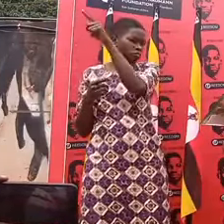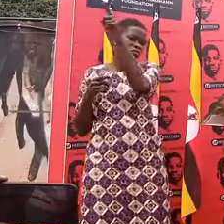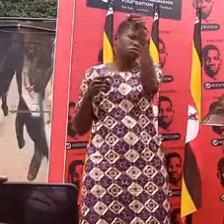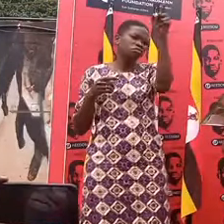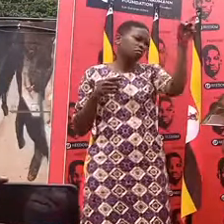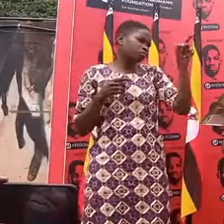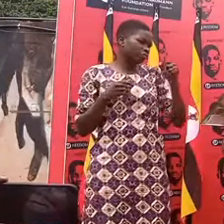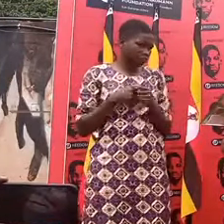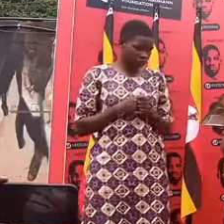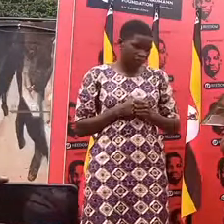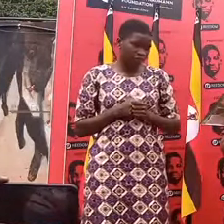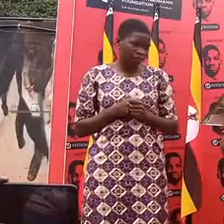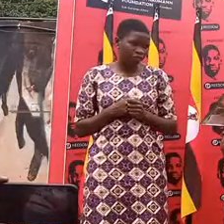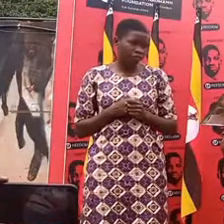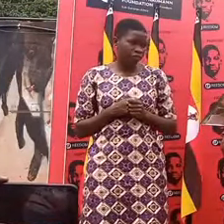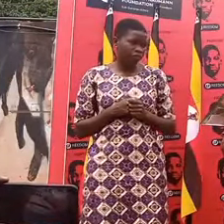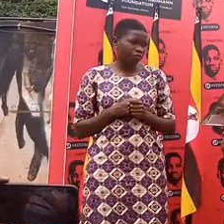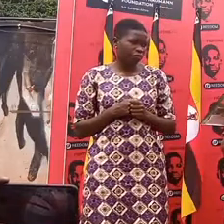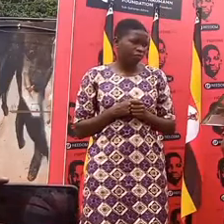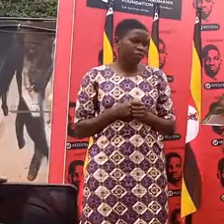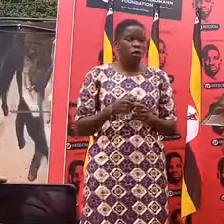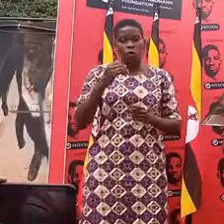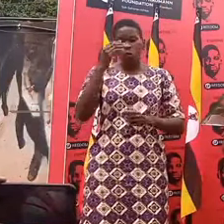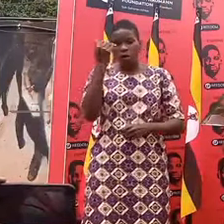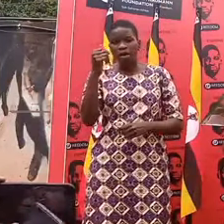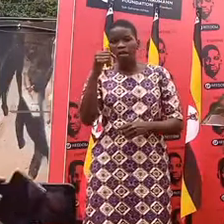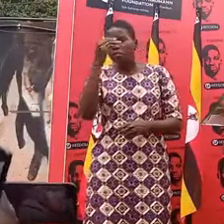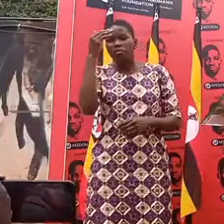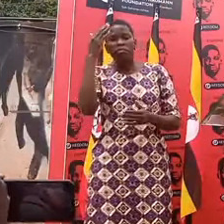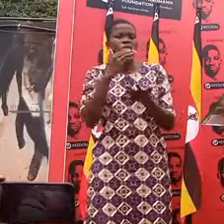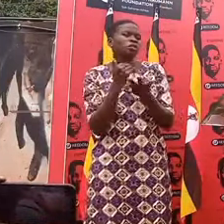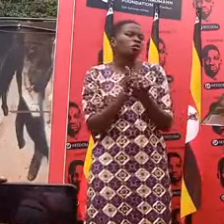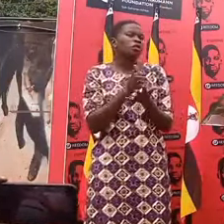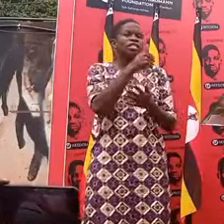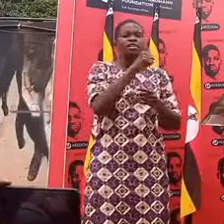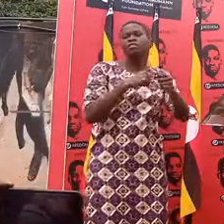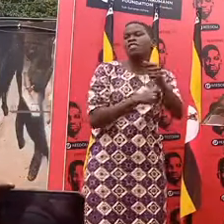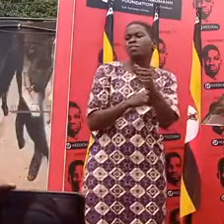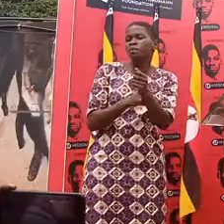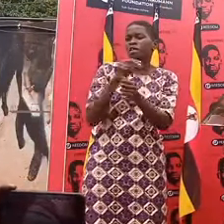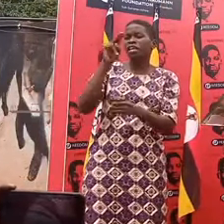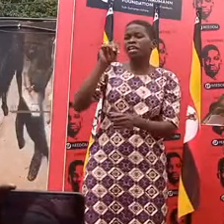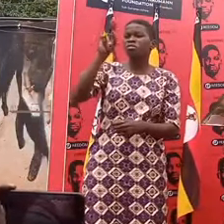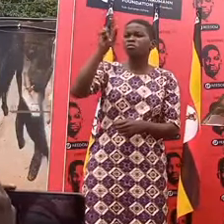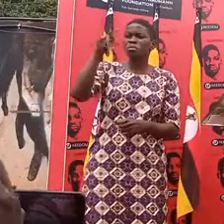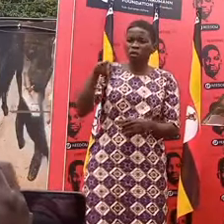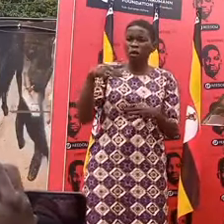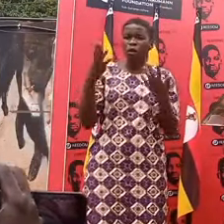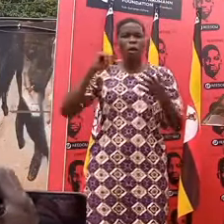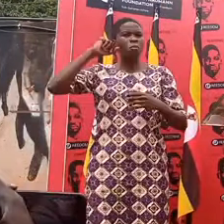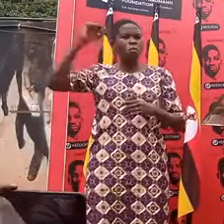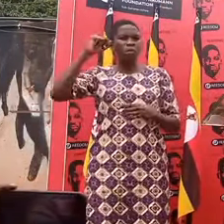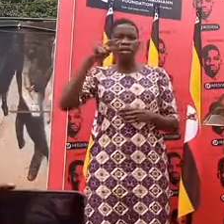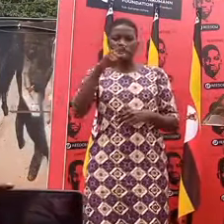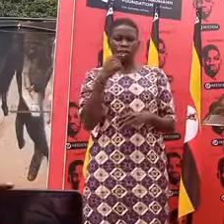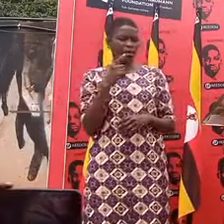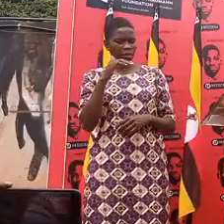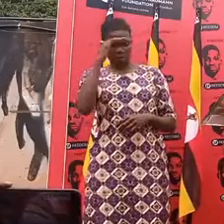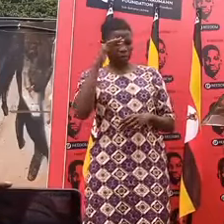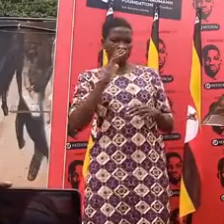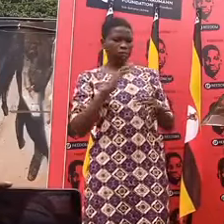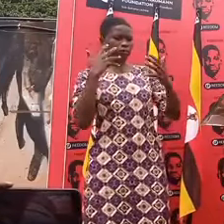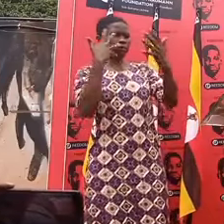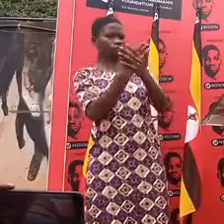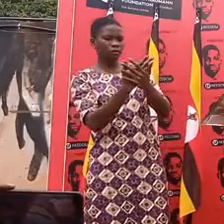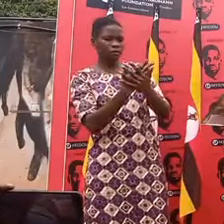have been arrested. For reason being, their support to people of color on the NUP, and they are trying to